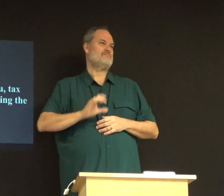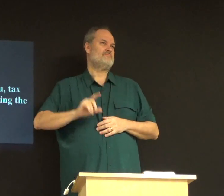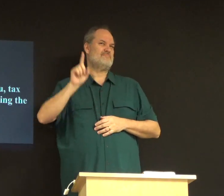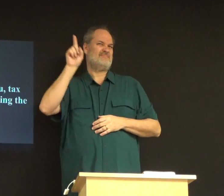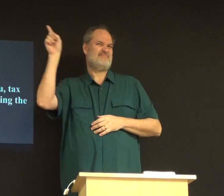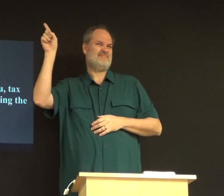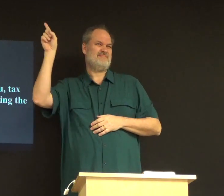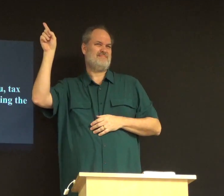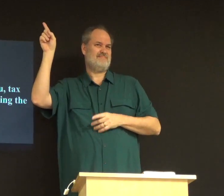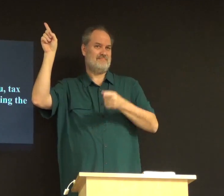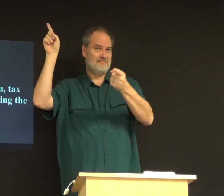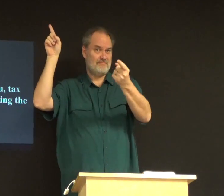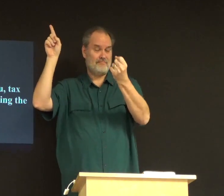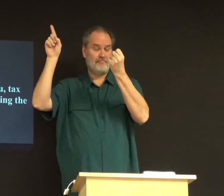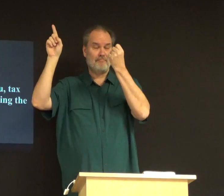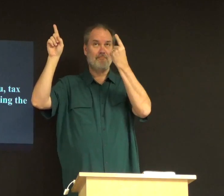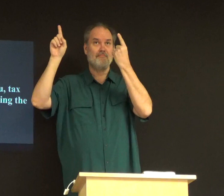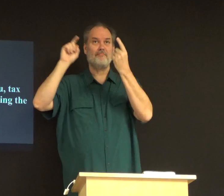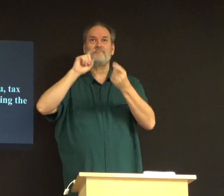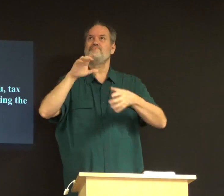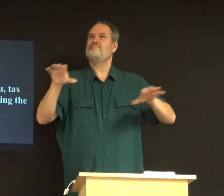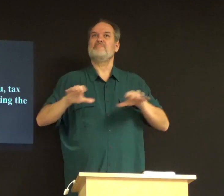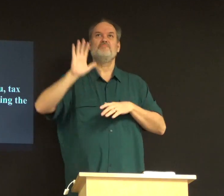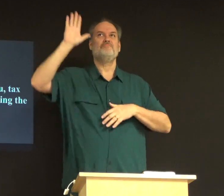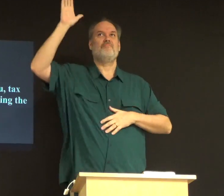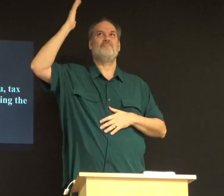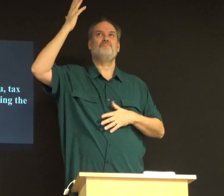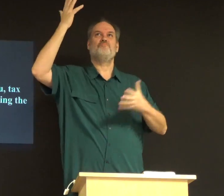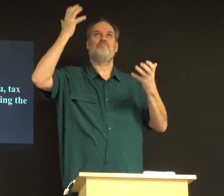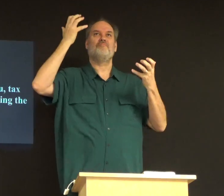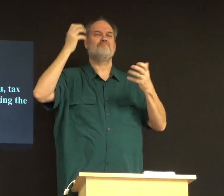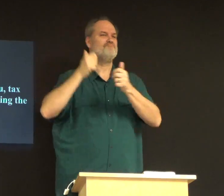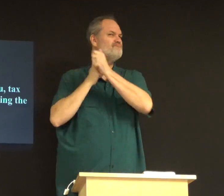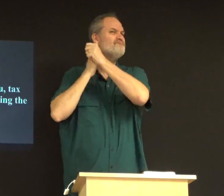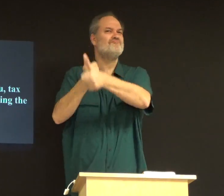things. That you don't know, there's an inward following that they're doing as well. So I'm